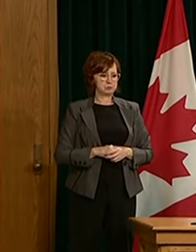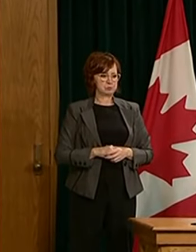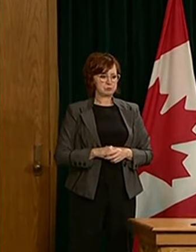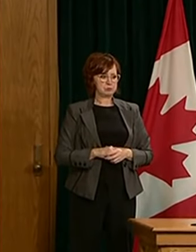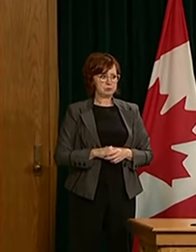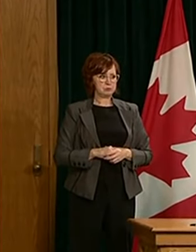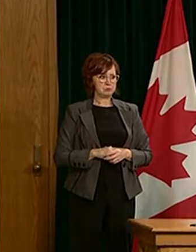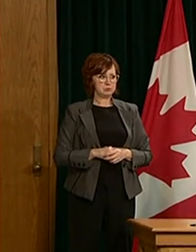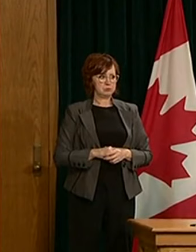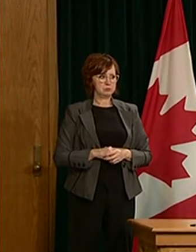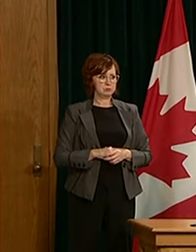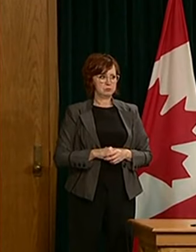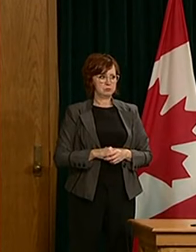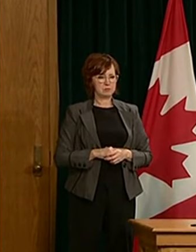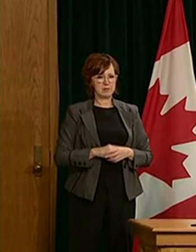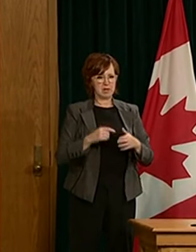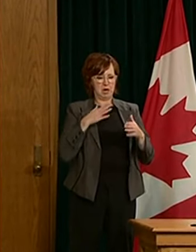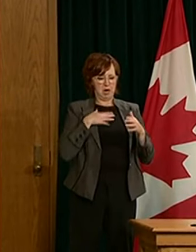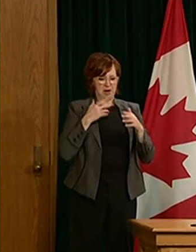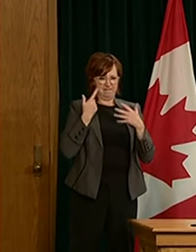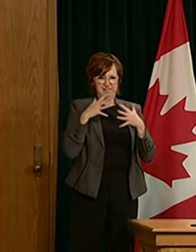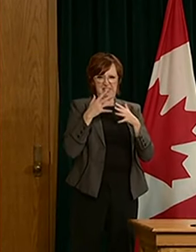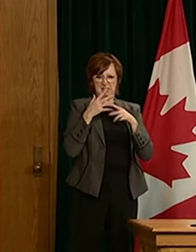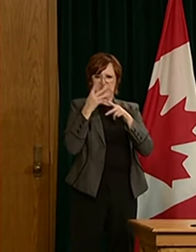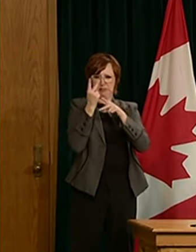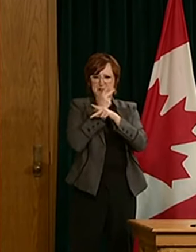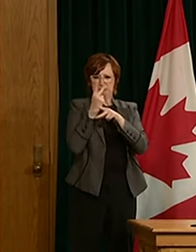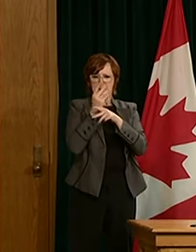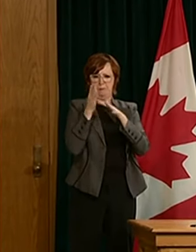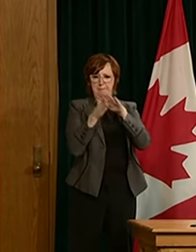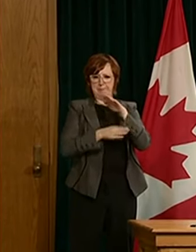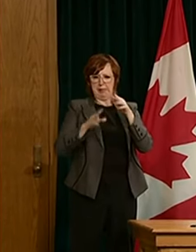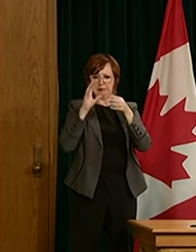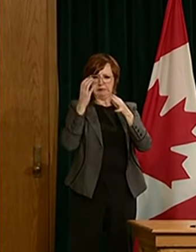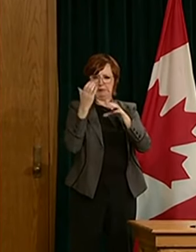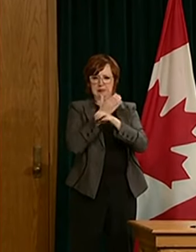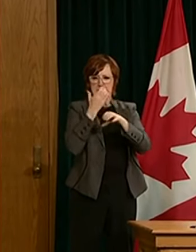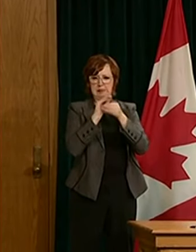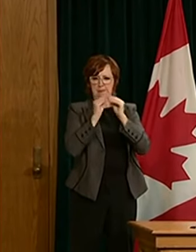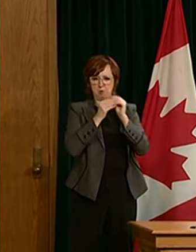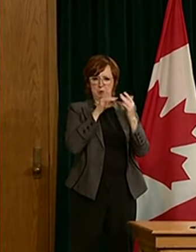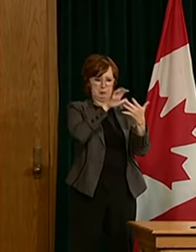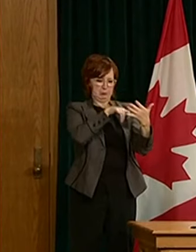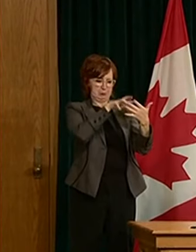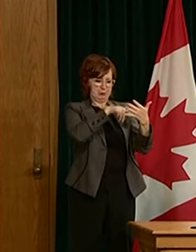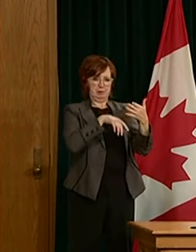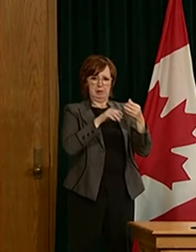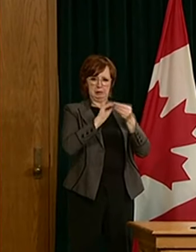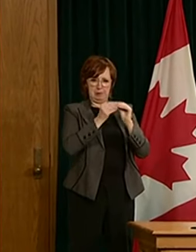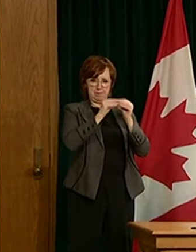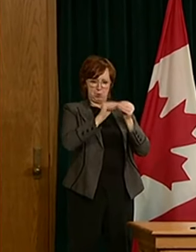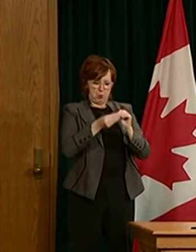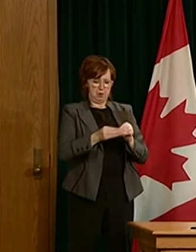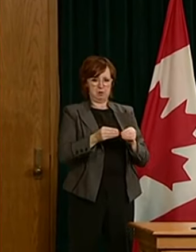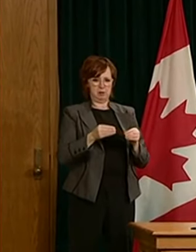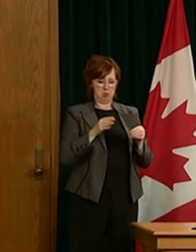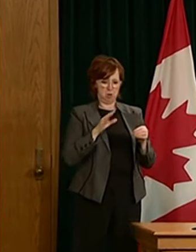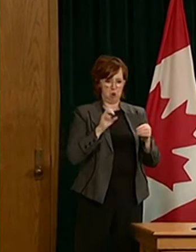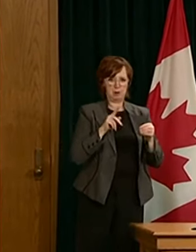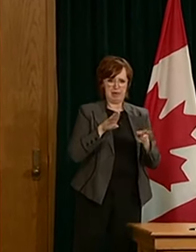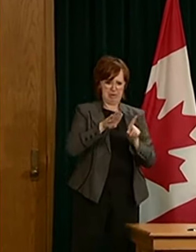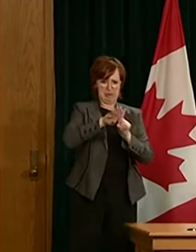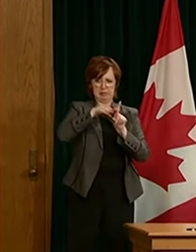I've just done some kind of preliminary calculations here, and I see that the death rate that you're estimating based on cases